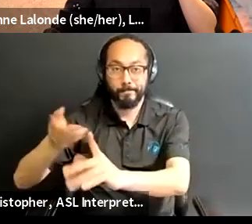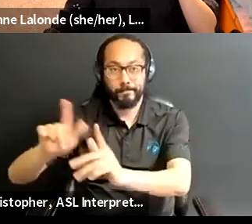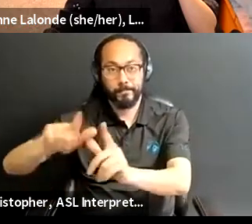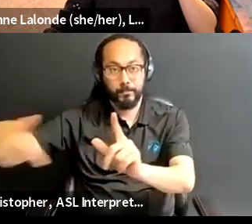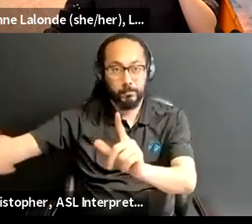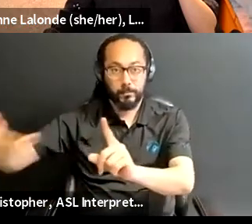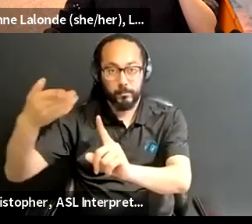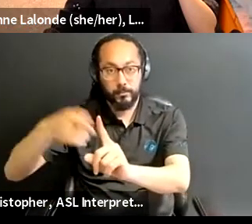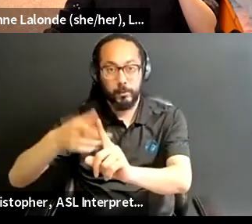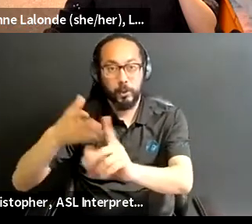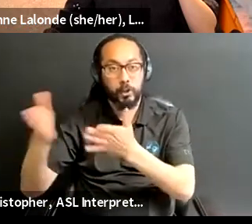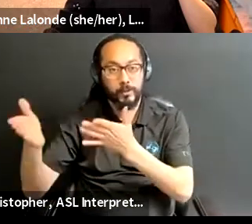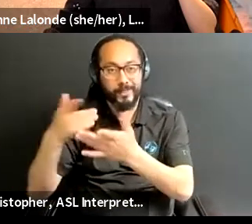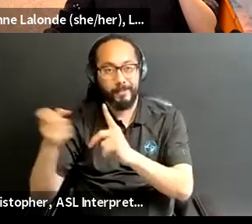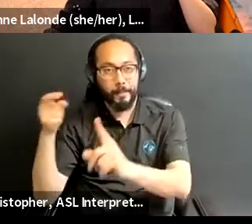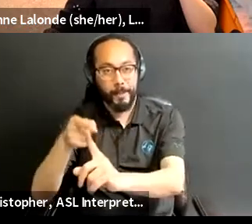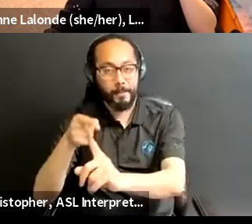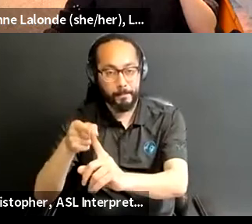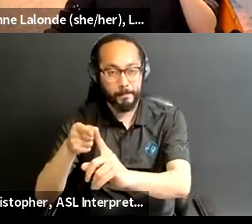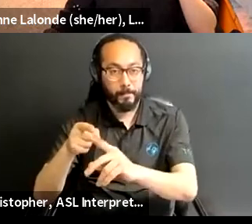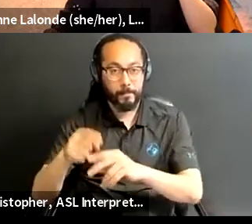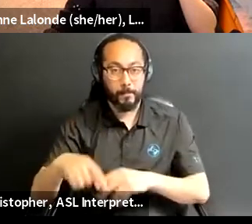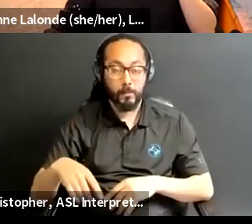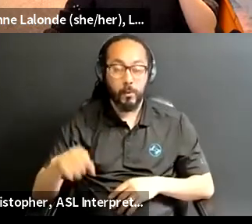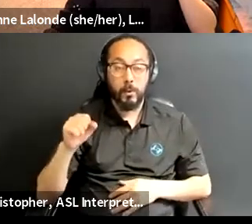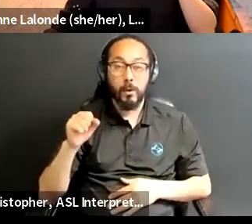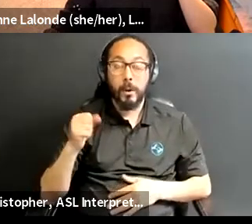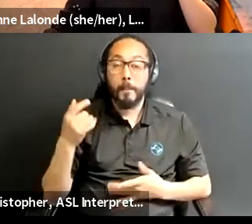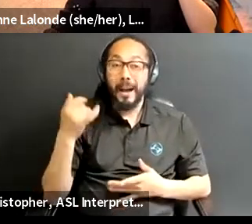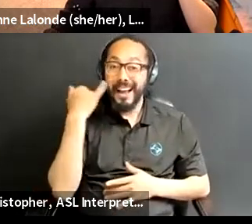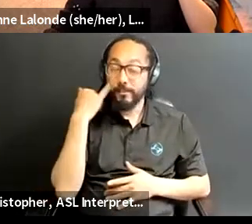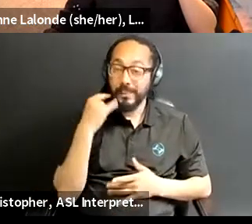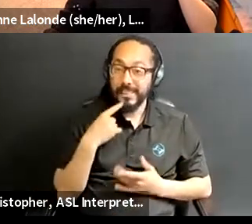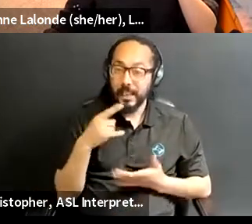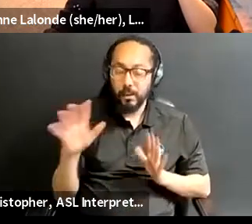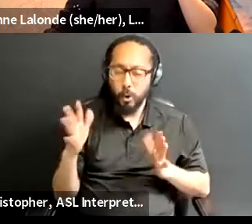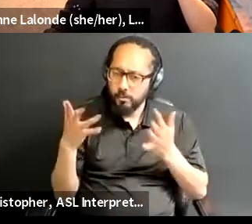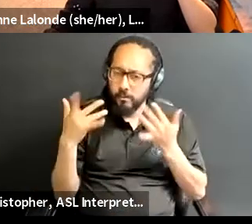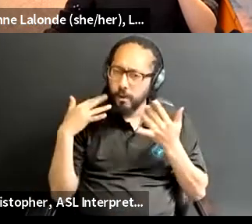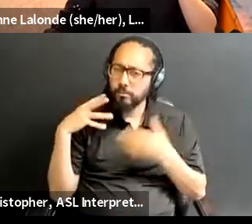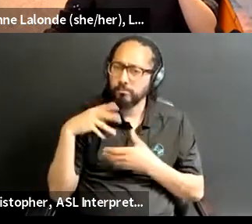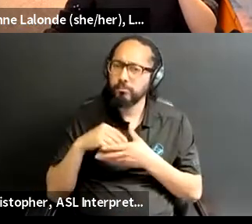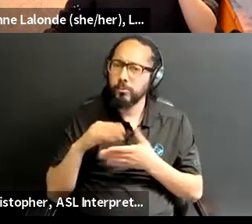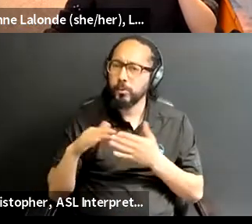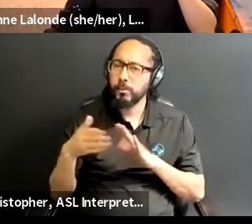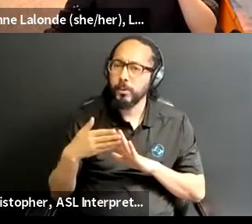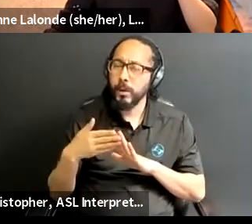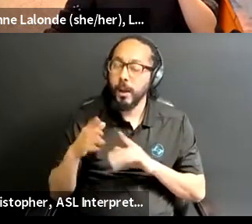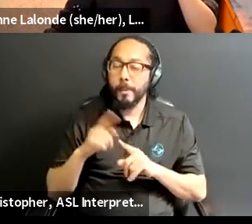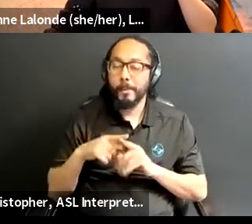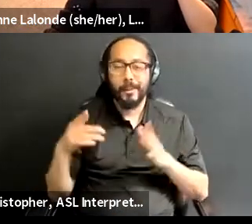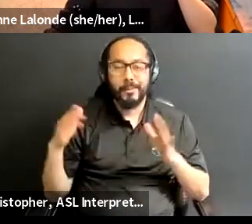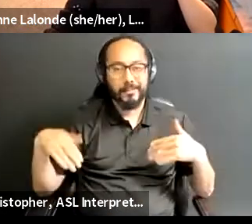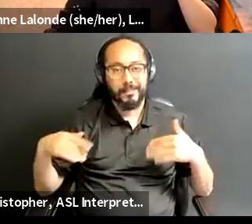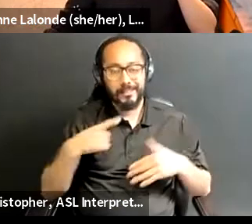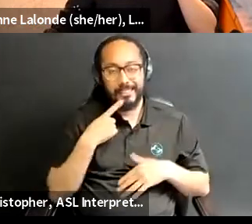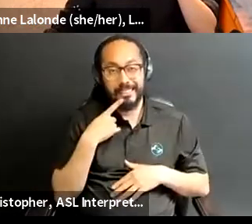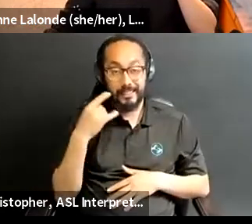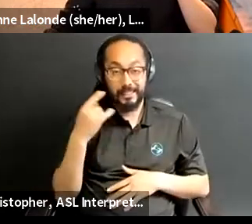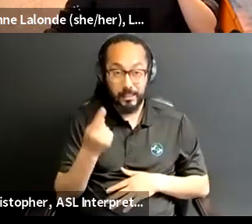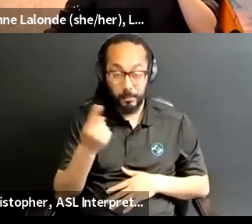that list explicitly that they are friendly to our community, they don't necessarily state if they have somebody on staff who is part of